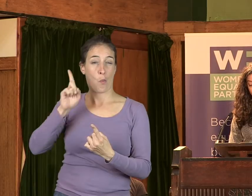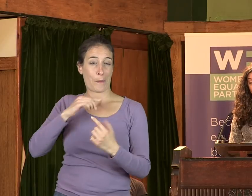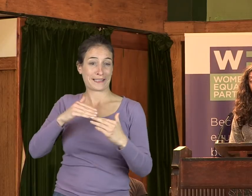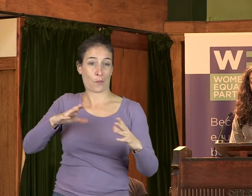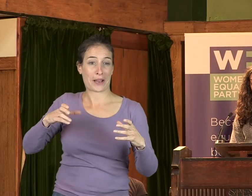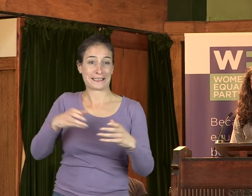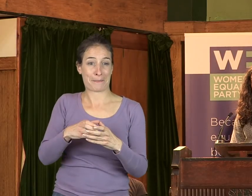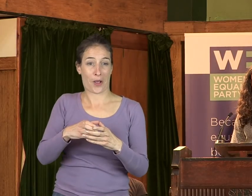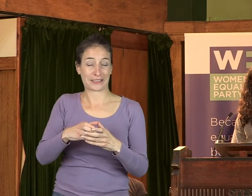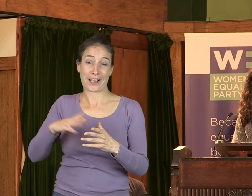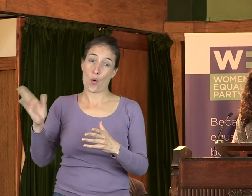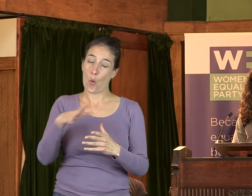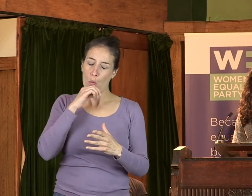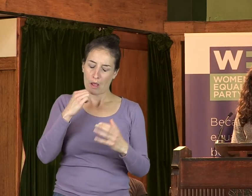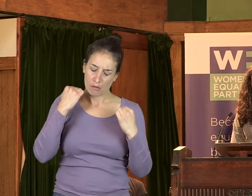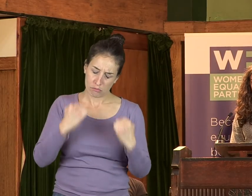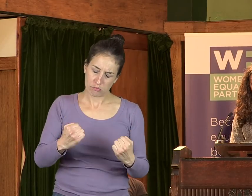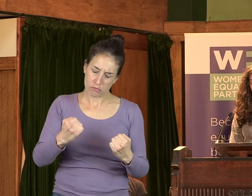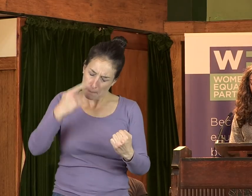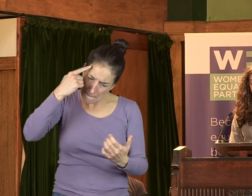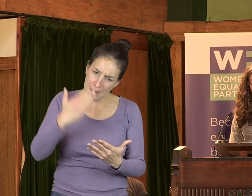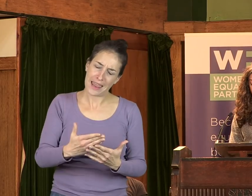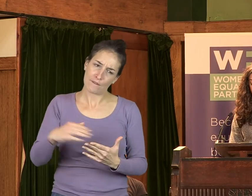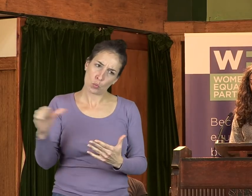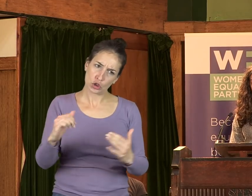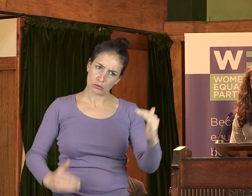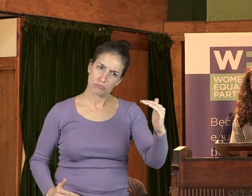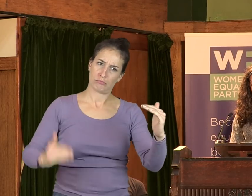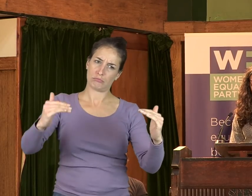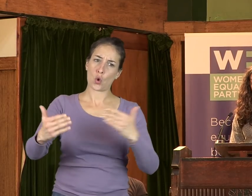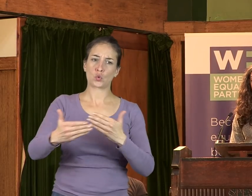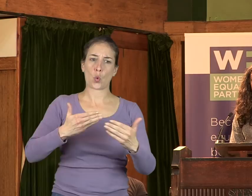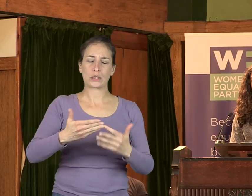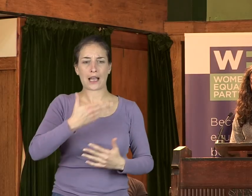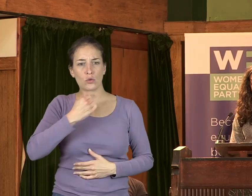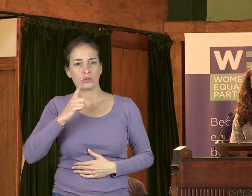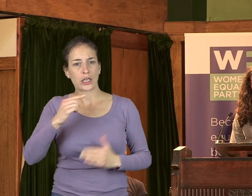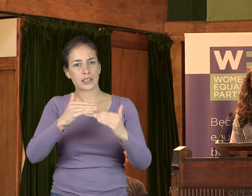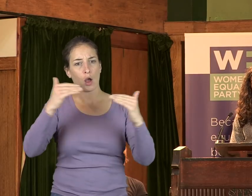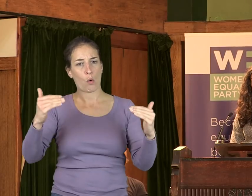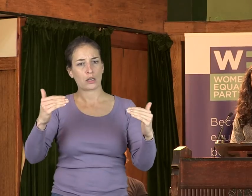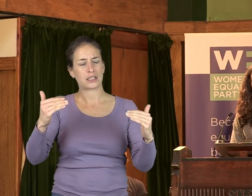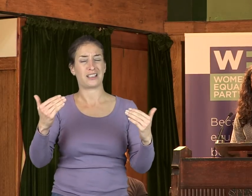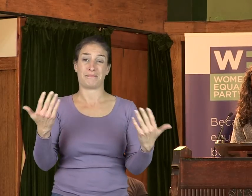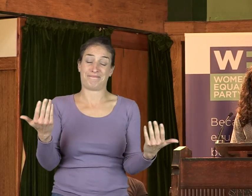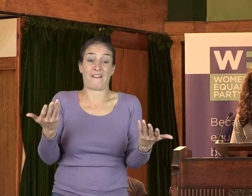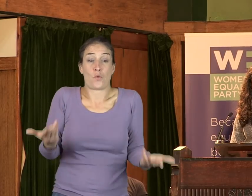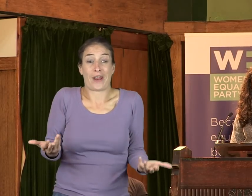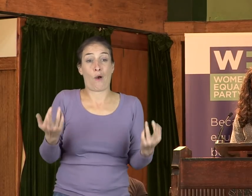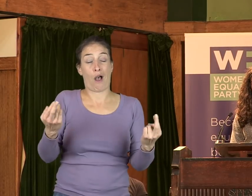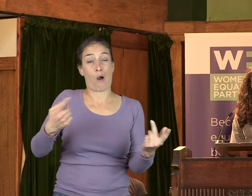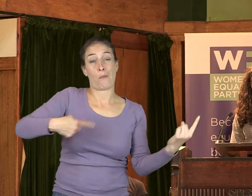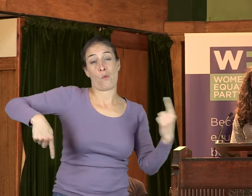happen, we can, together, ensure that women's voices are heard and women's rights are acknowledged across our